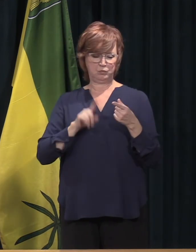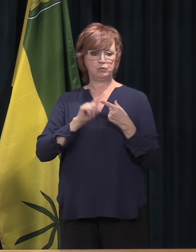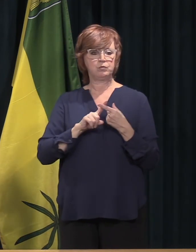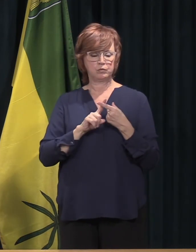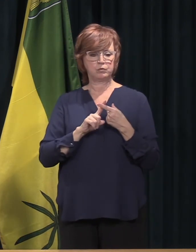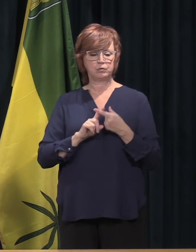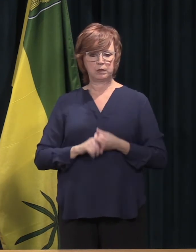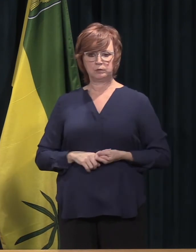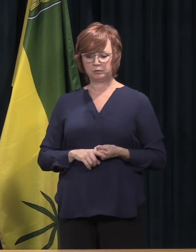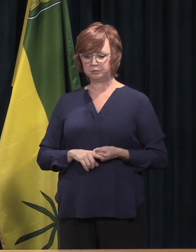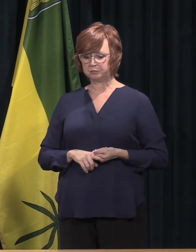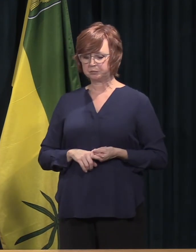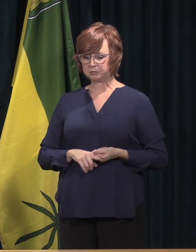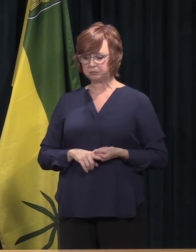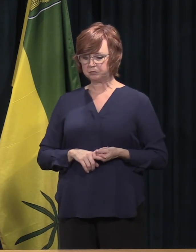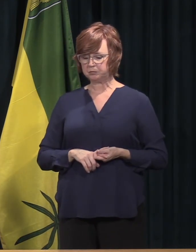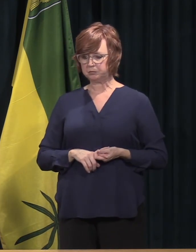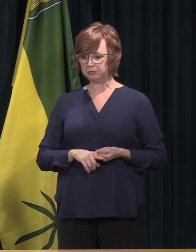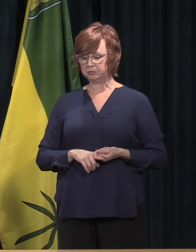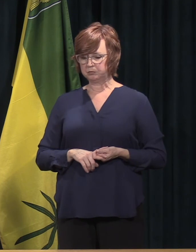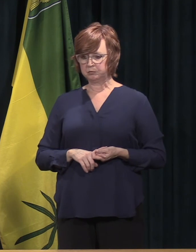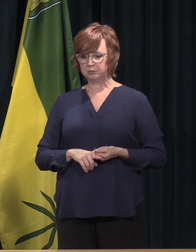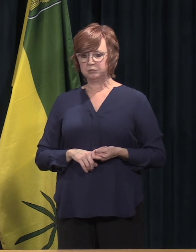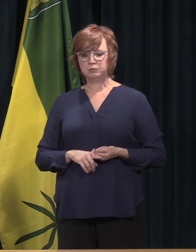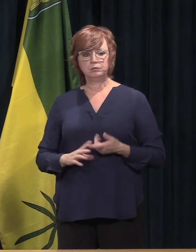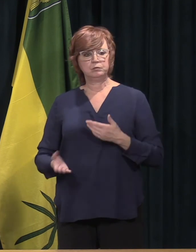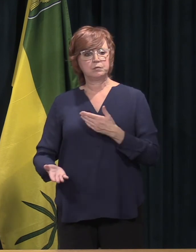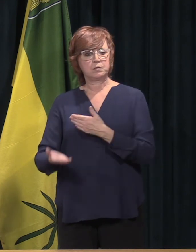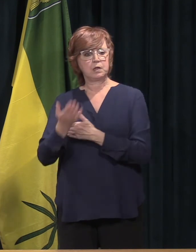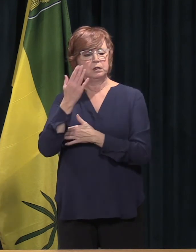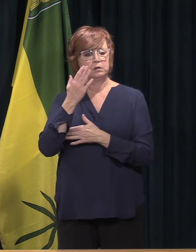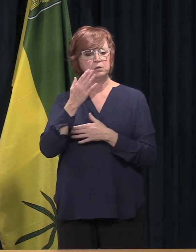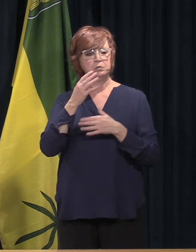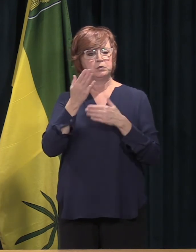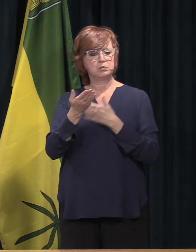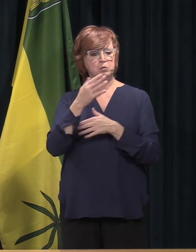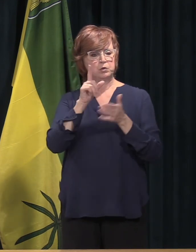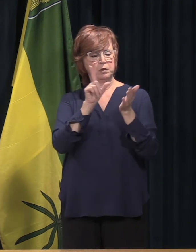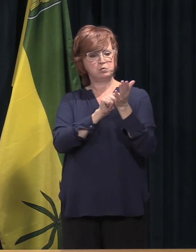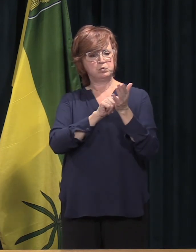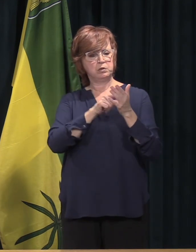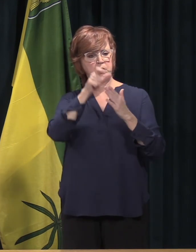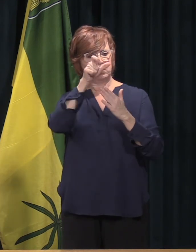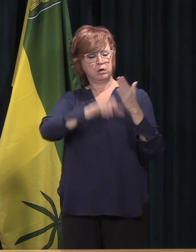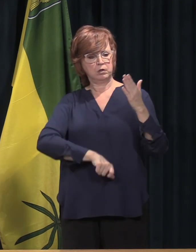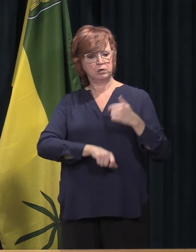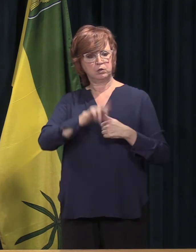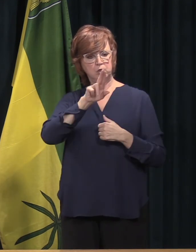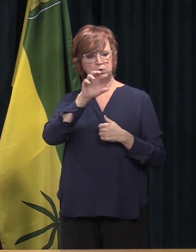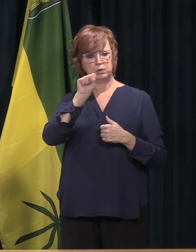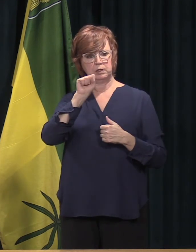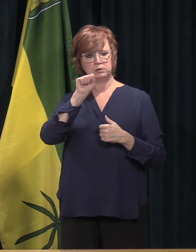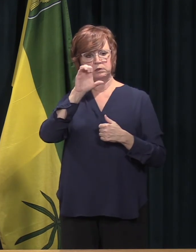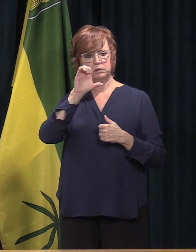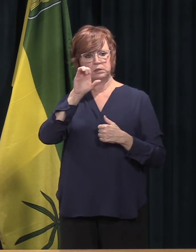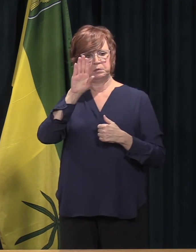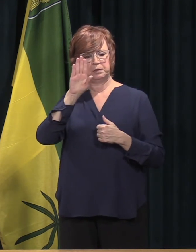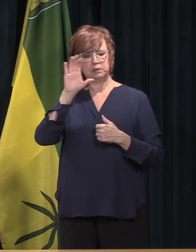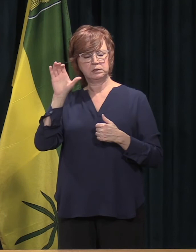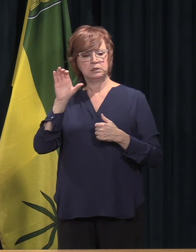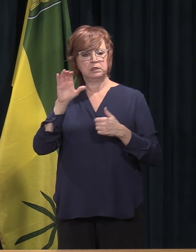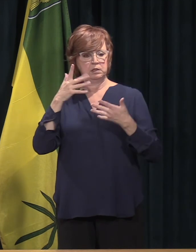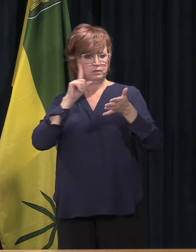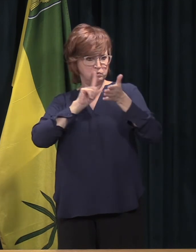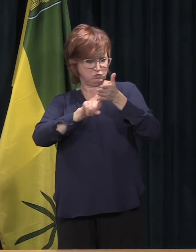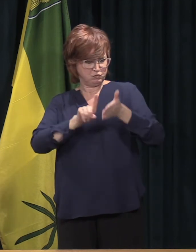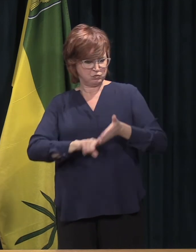obviously, and there's a publication just this morning from the US CDC who looked at their few thousand cases. The infection